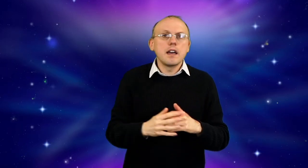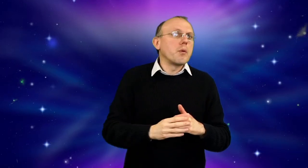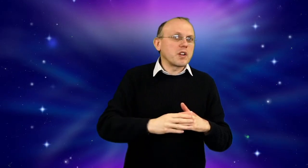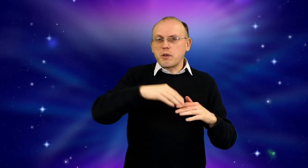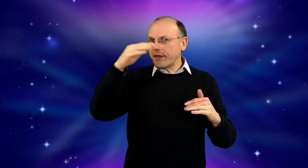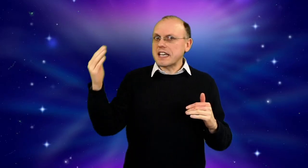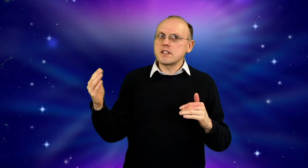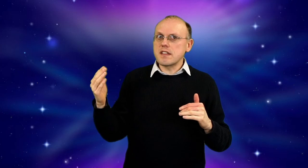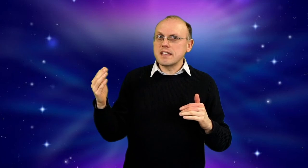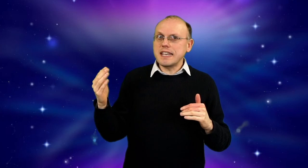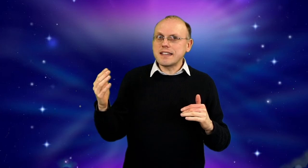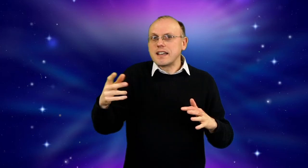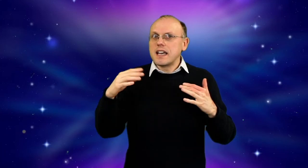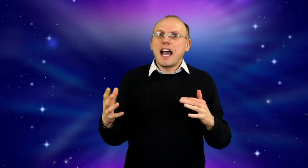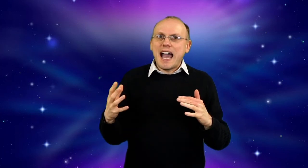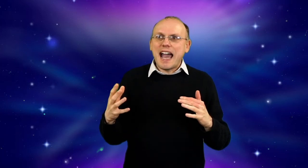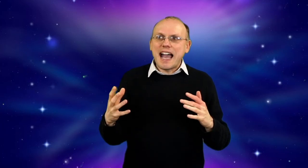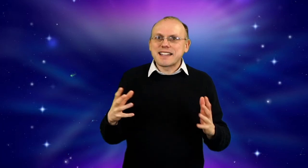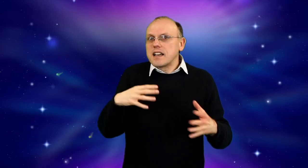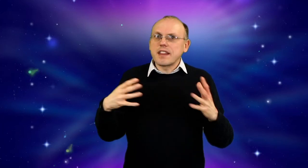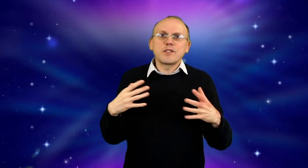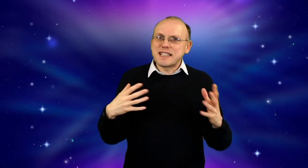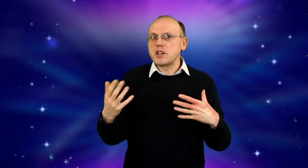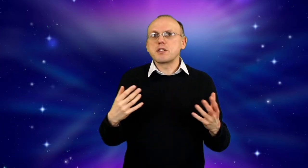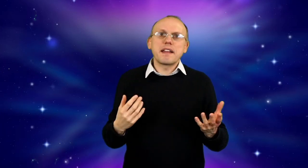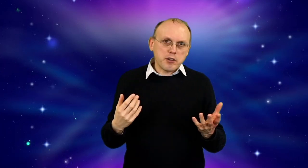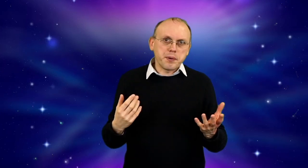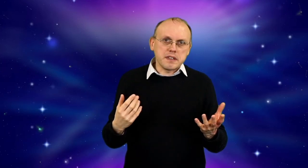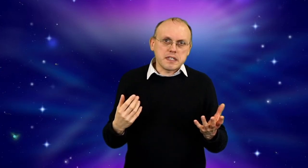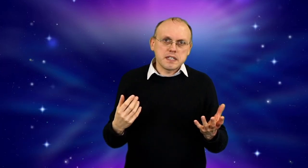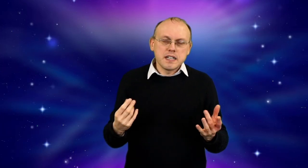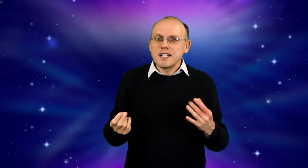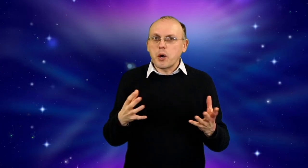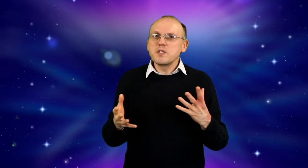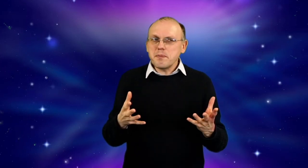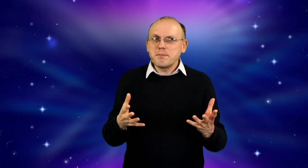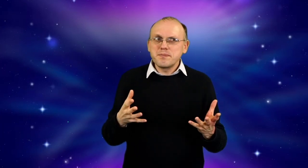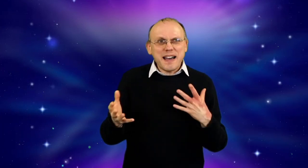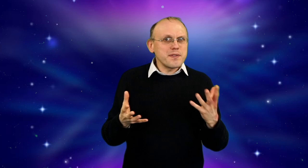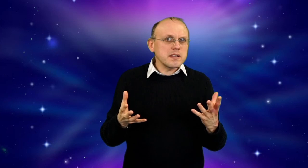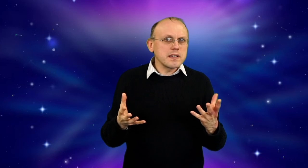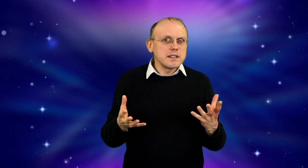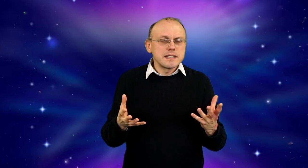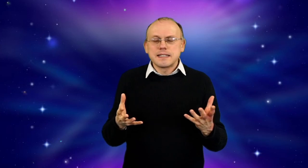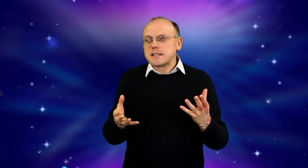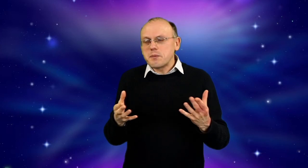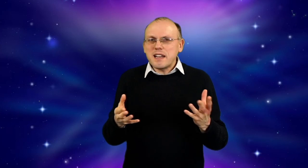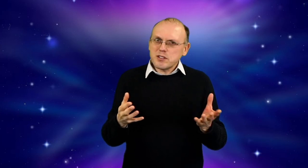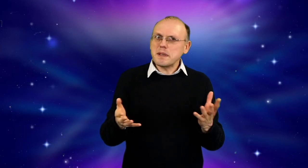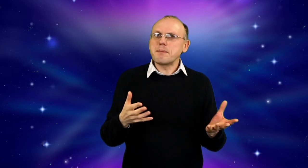what qualifications they need, and they don't say much about their company. So job advert could be a little bit